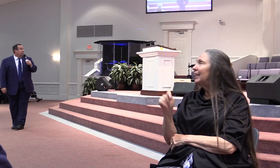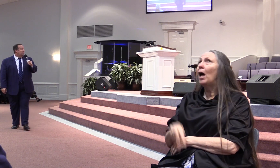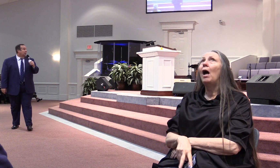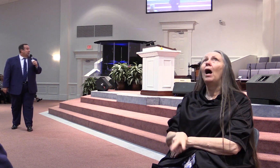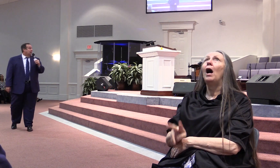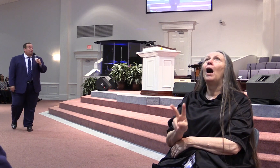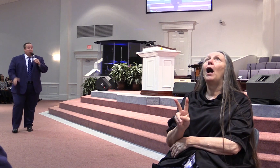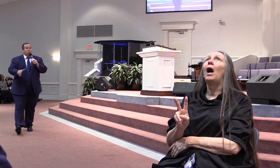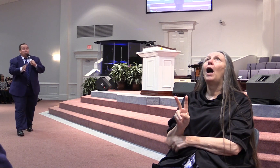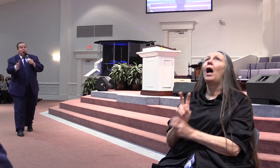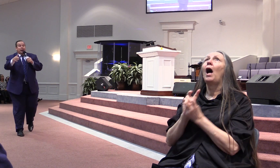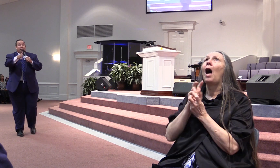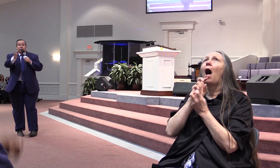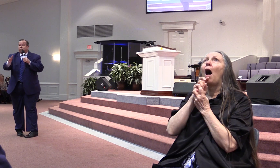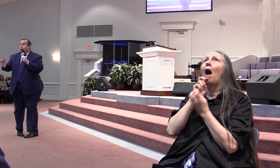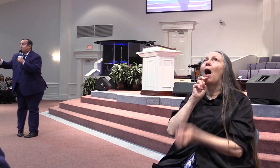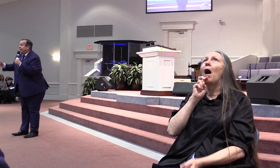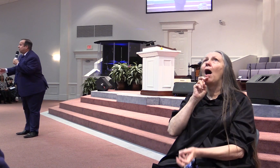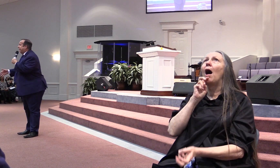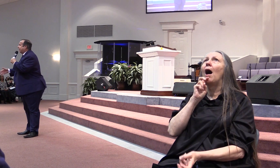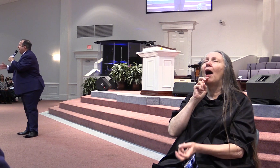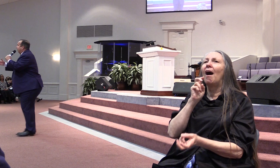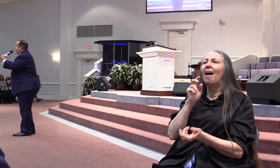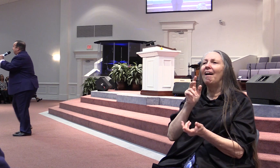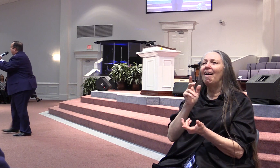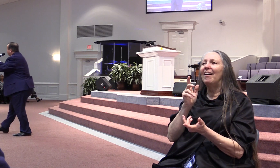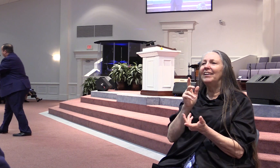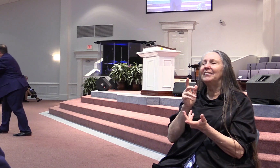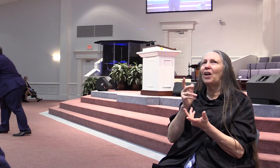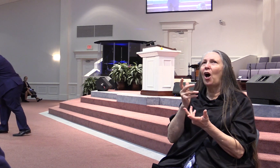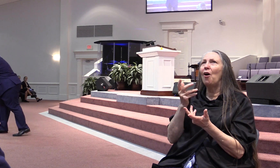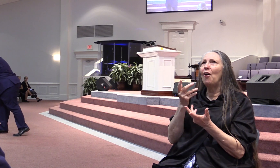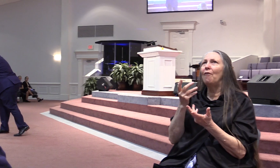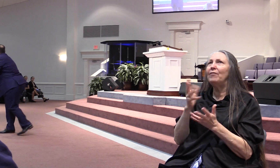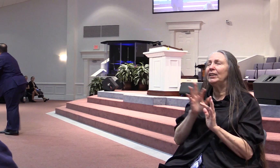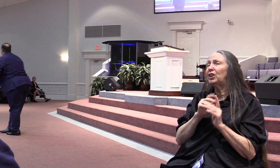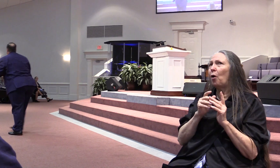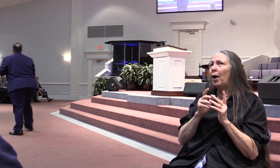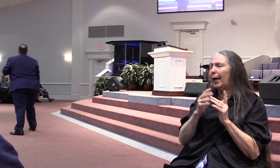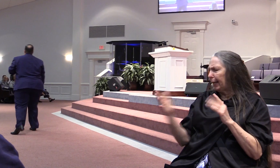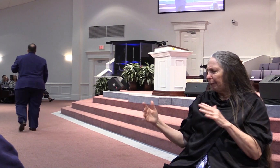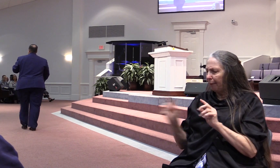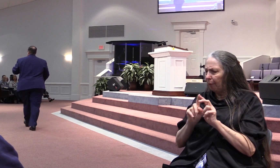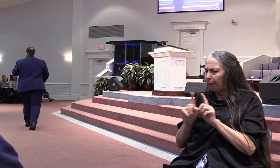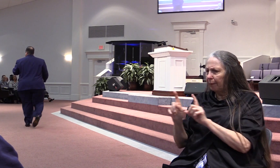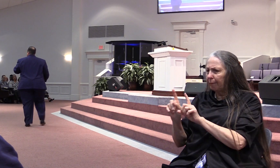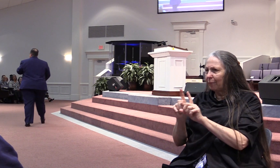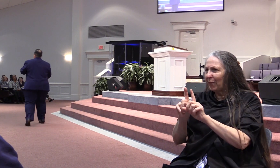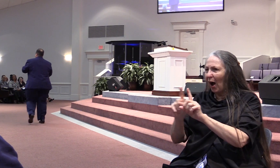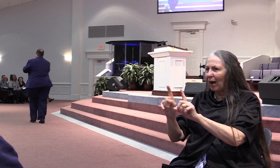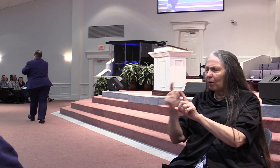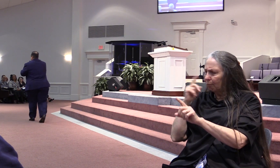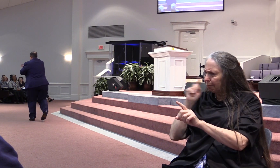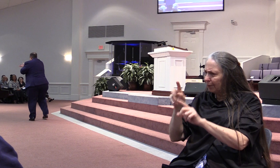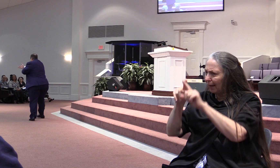Wow. So we're walking out through the forest, down these paths, and we come up on this little sign. I need a couple of assistants, a couple of